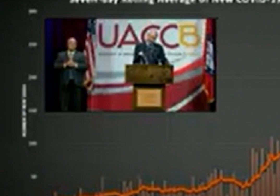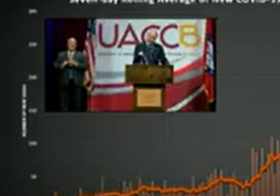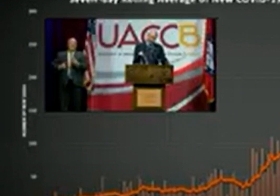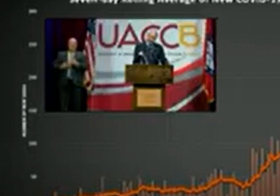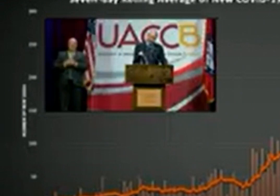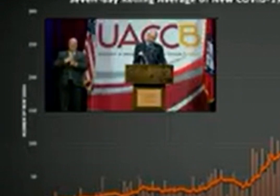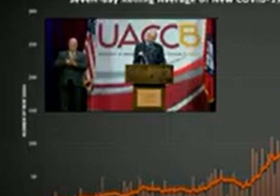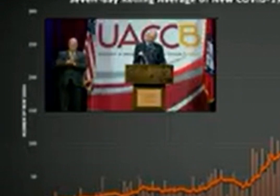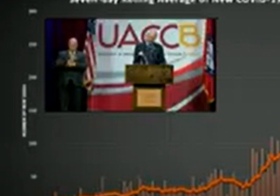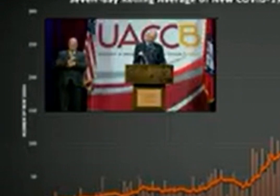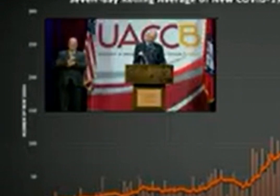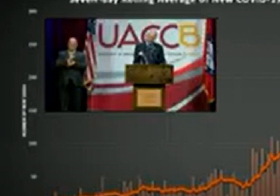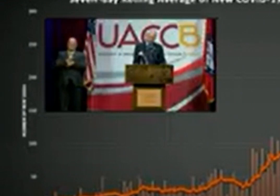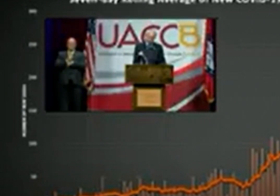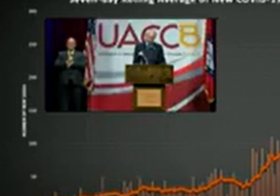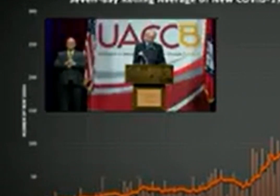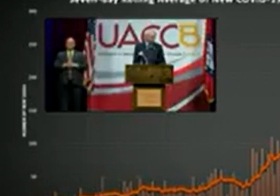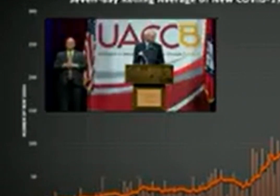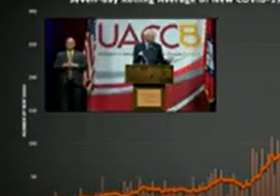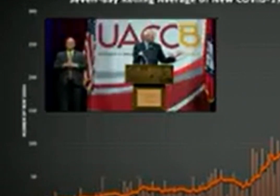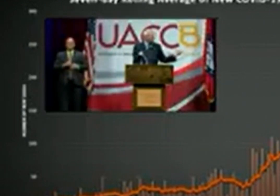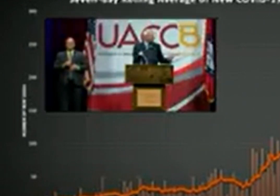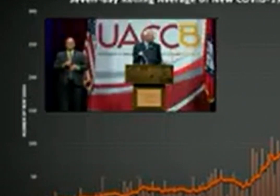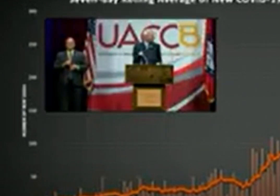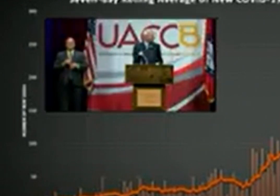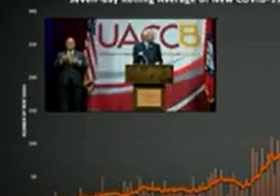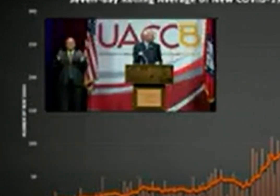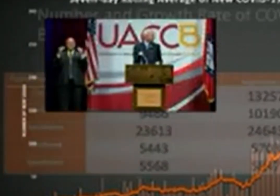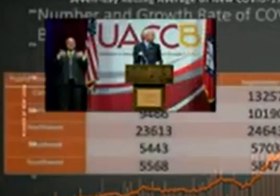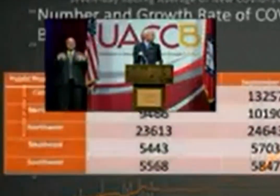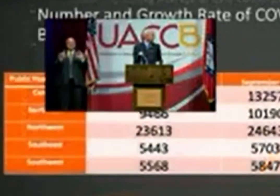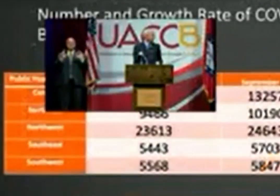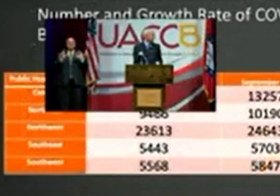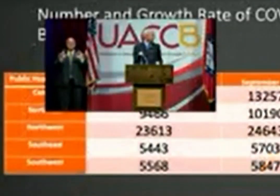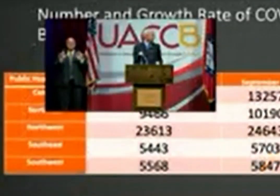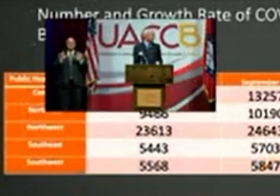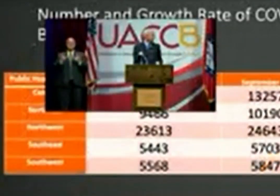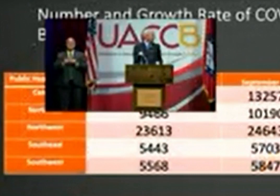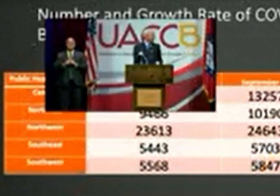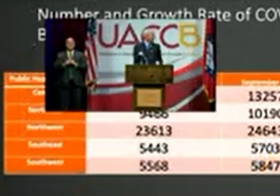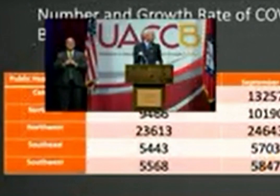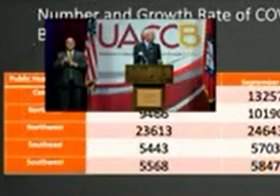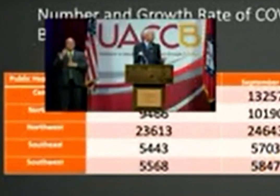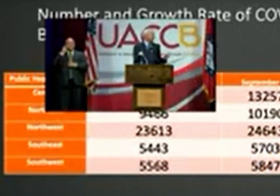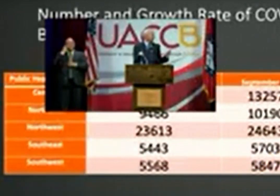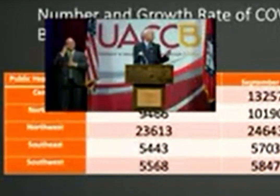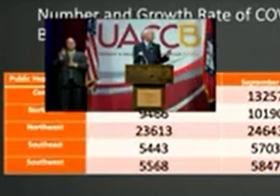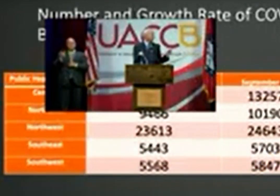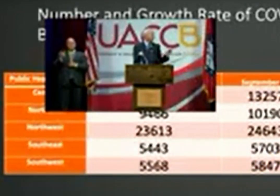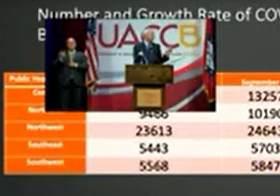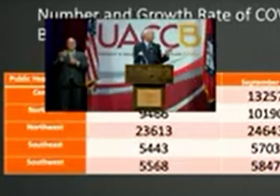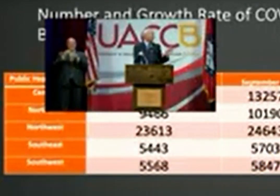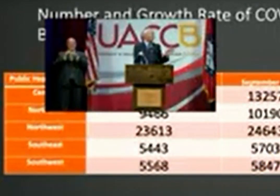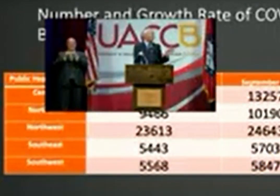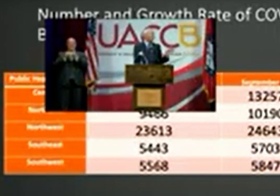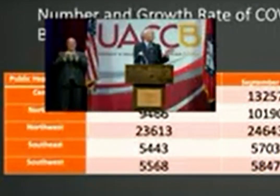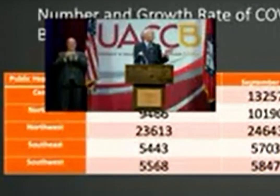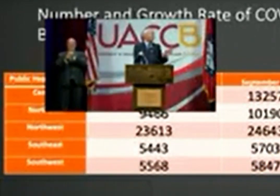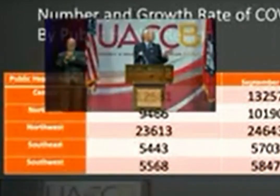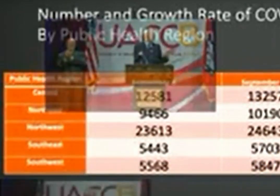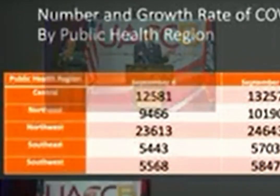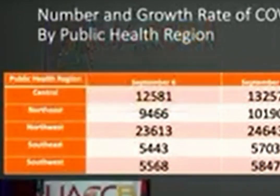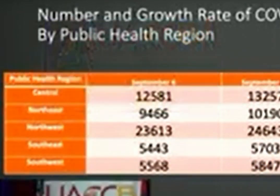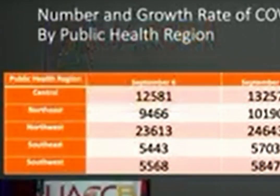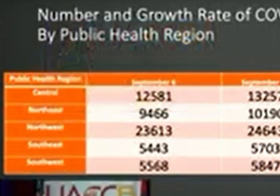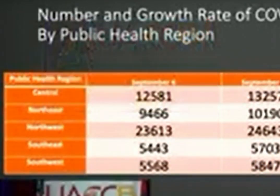up here. And then the next one, you're going to see the number and growth rate